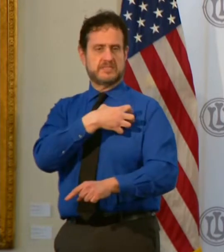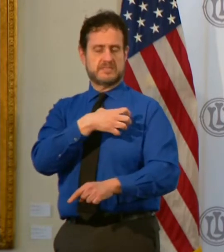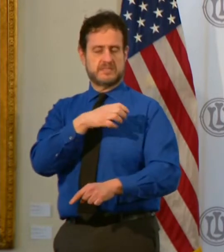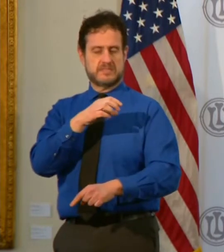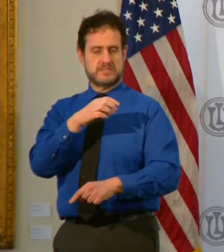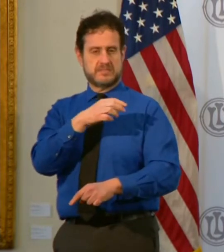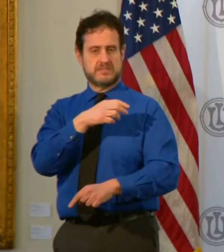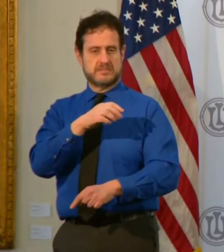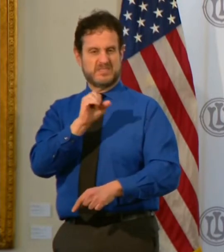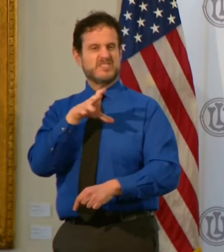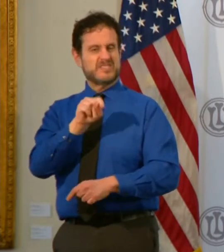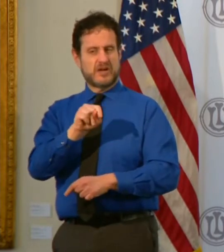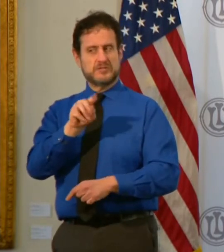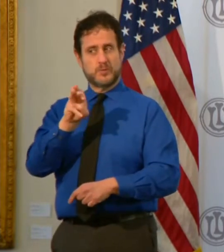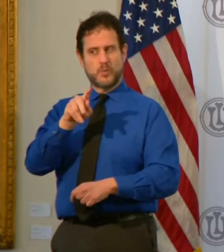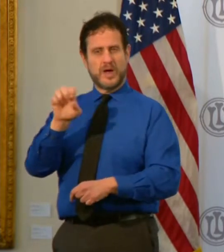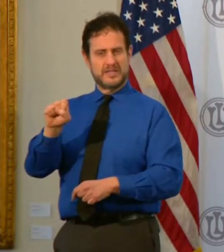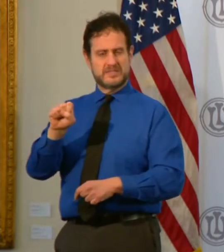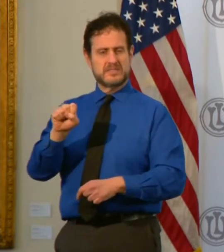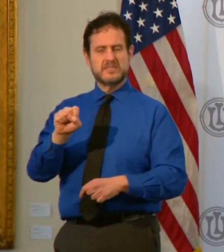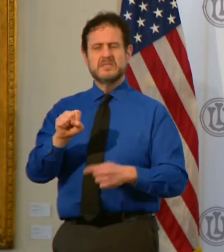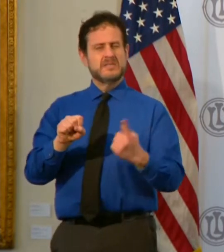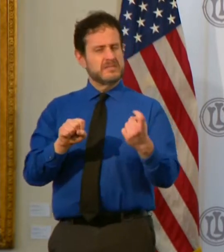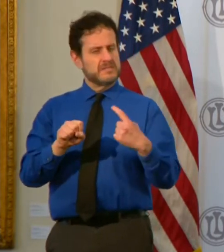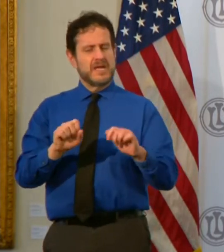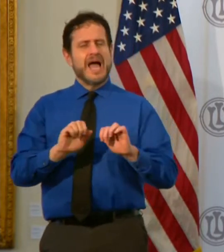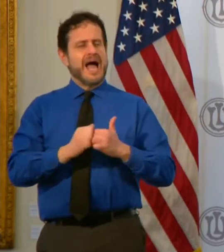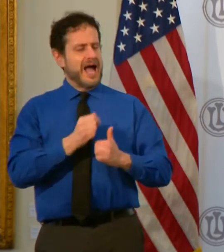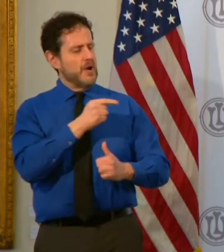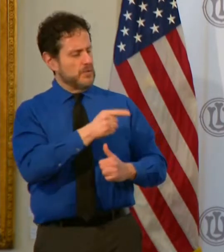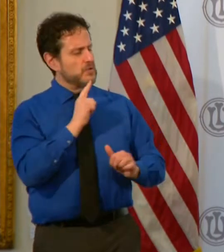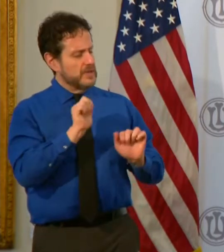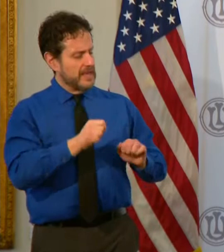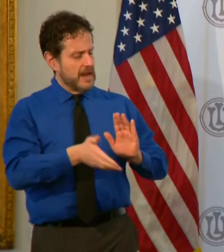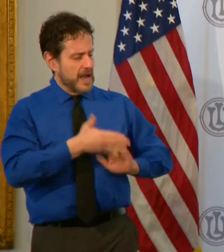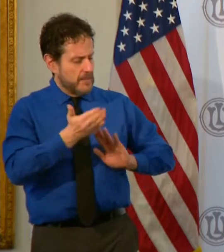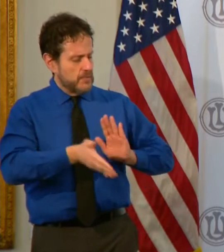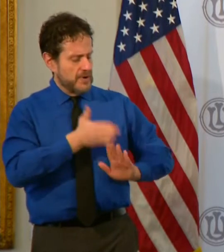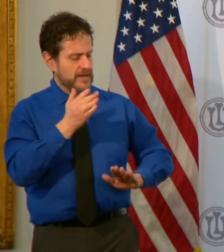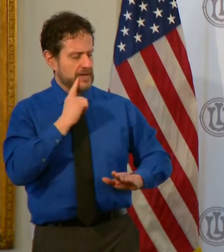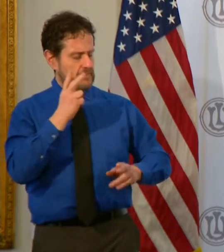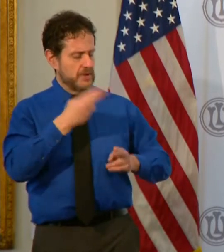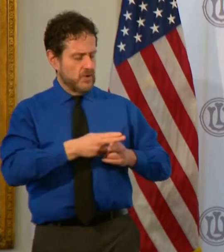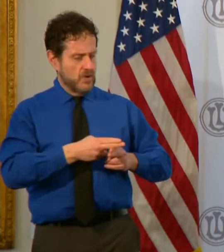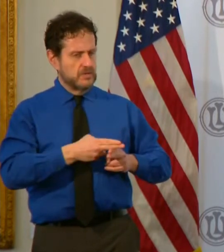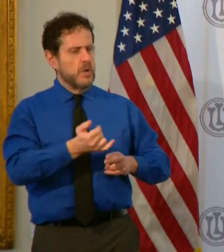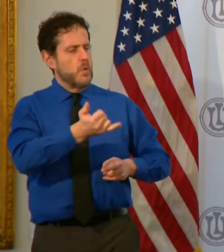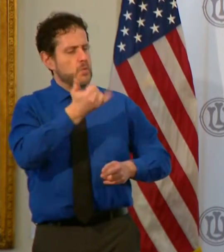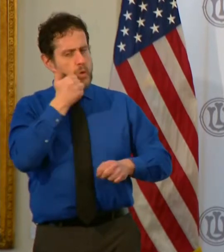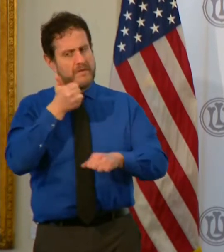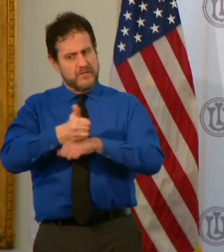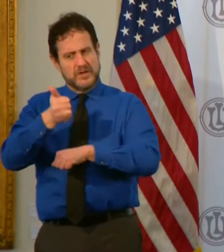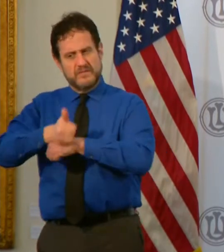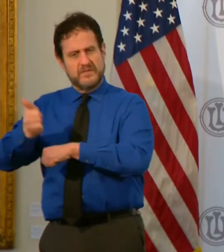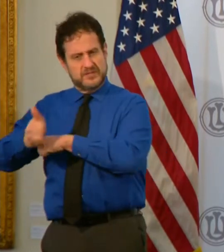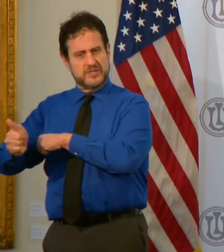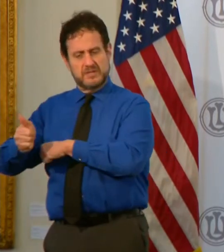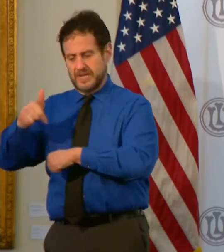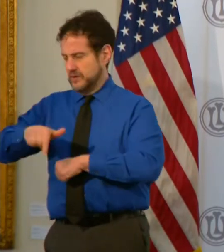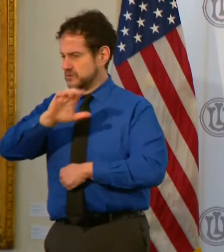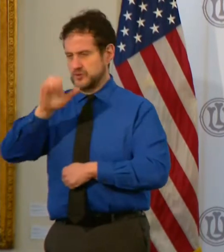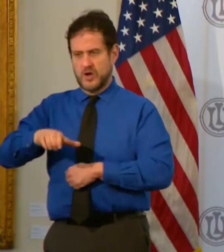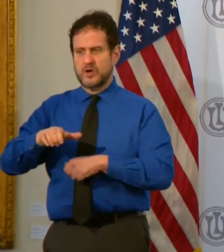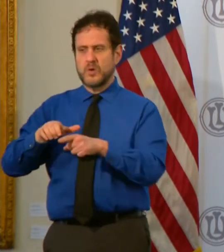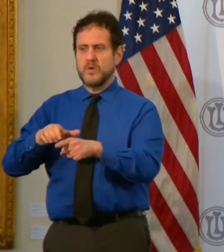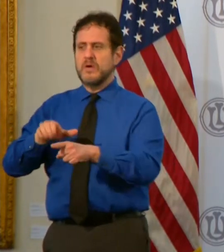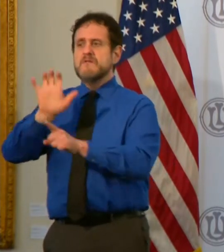to ask me how we've been able to operate and be called the wrongful conviction capital, false confession